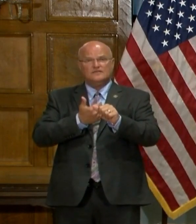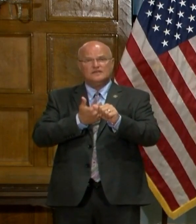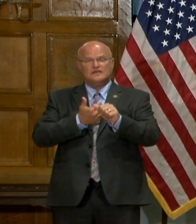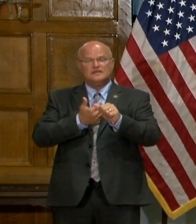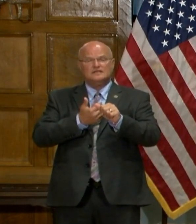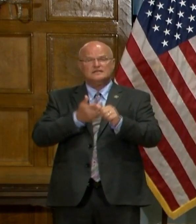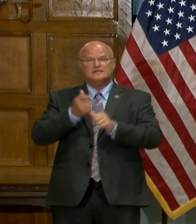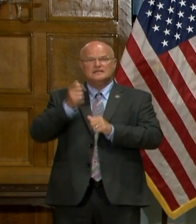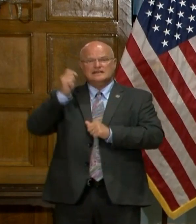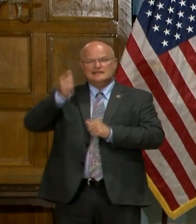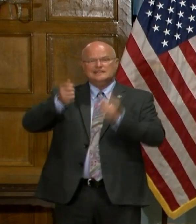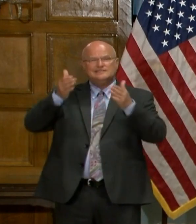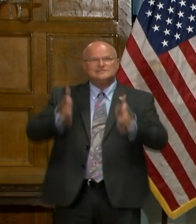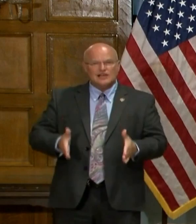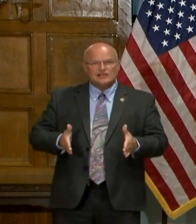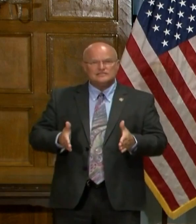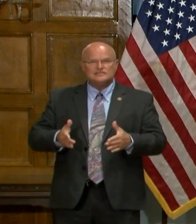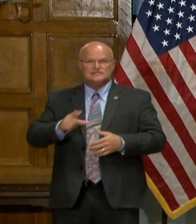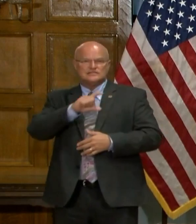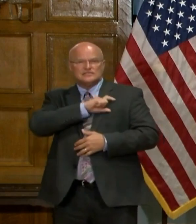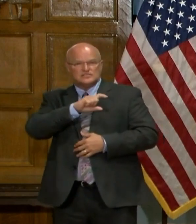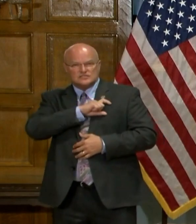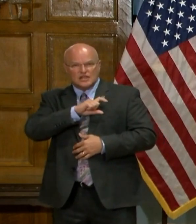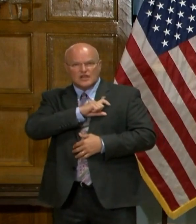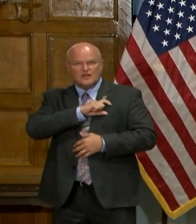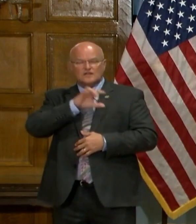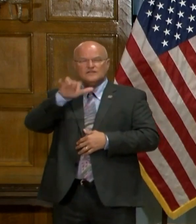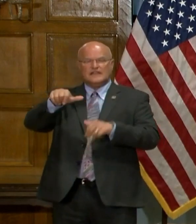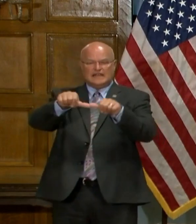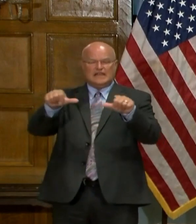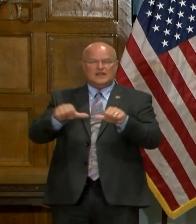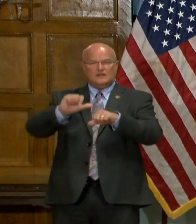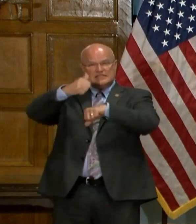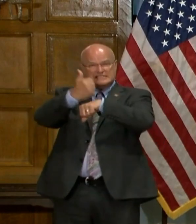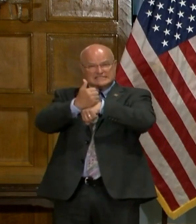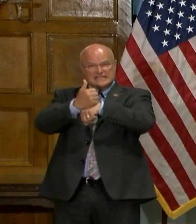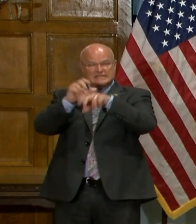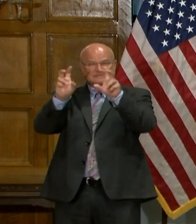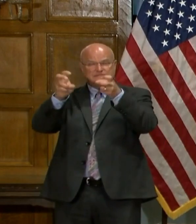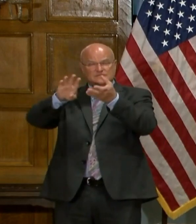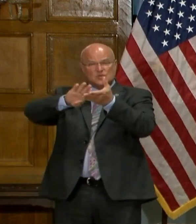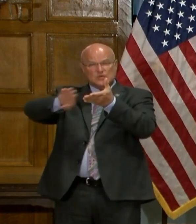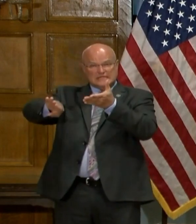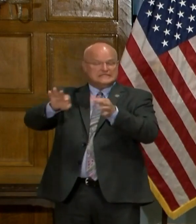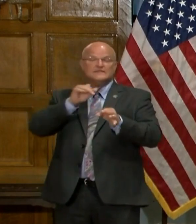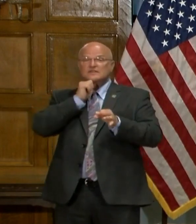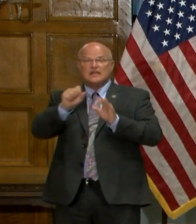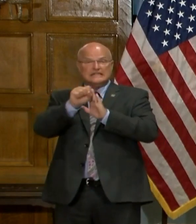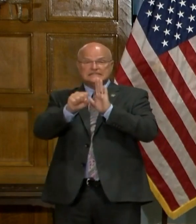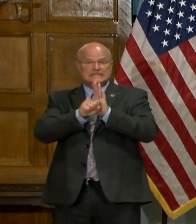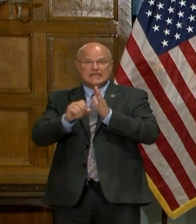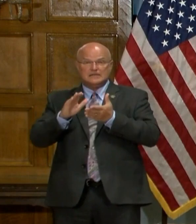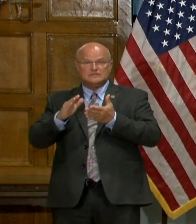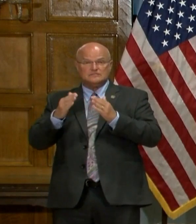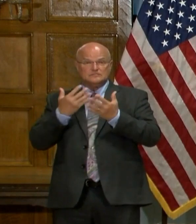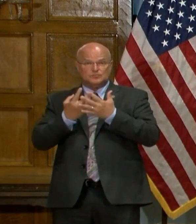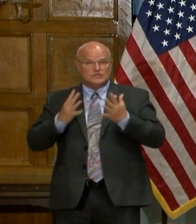the judges, the sheriffs in the jurisdiction set the terms of release if they're not state